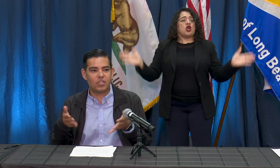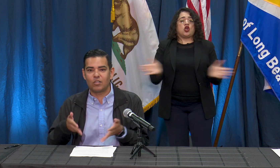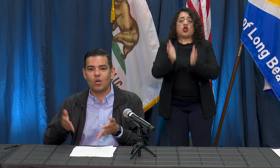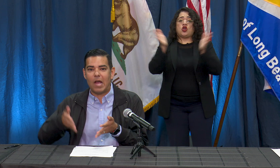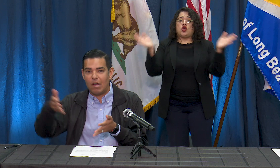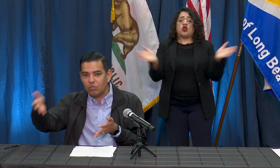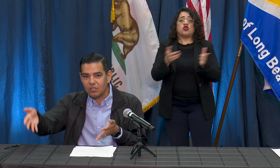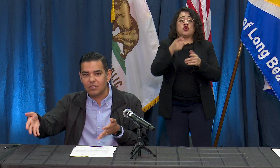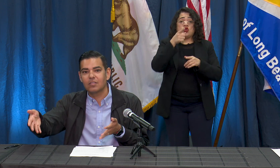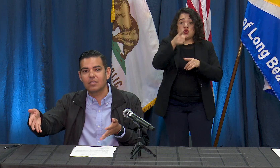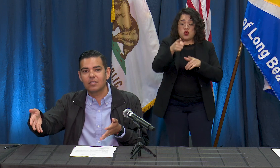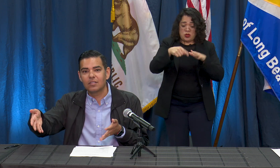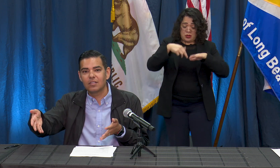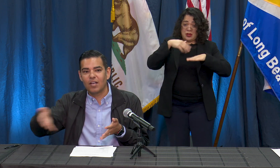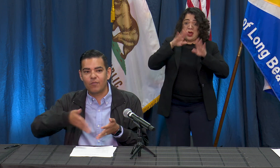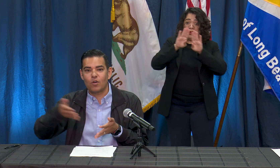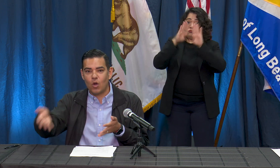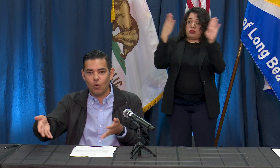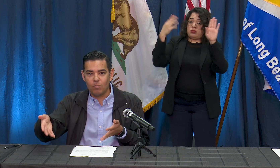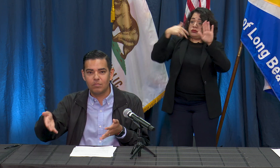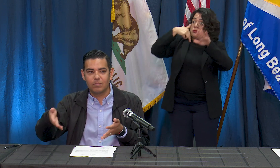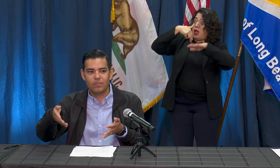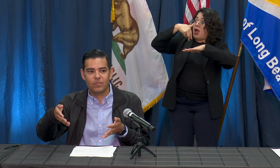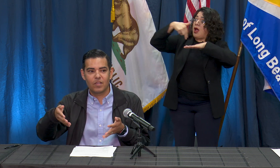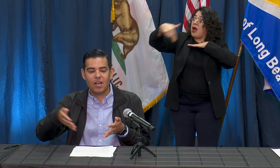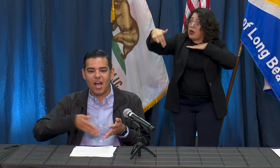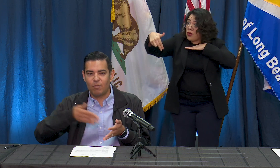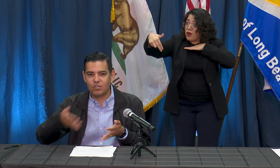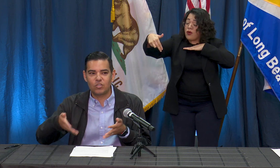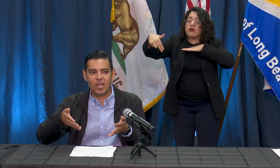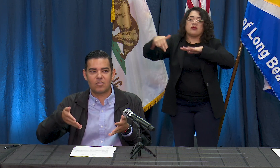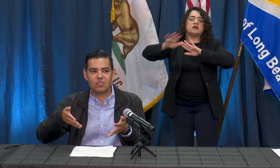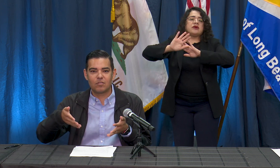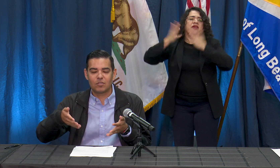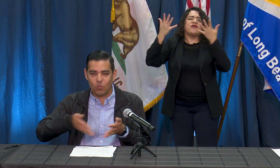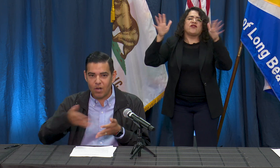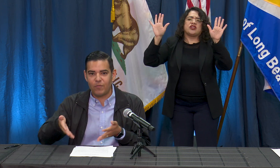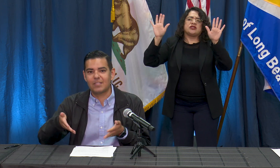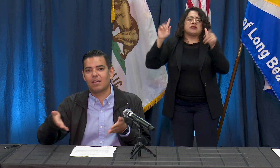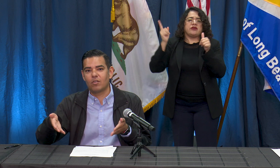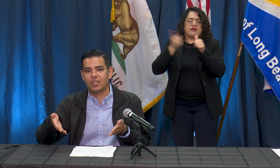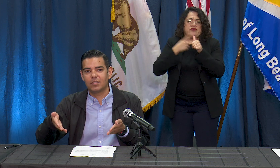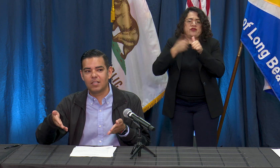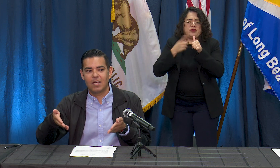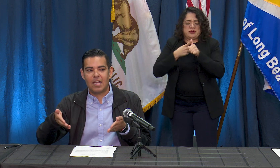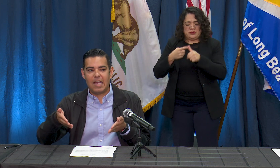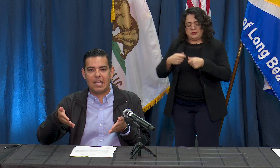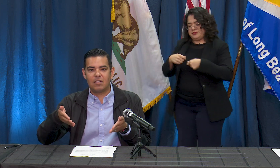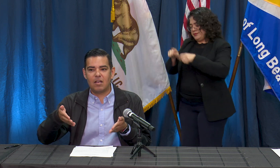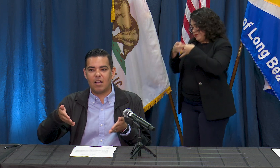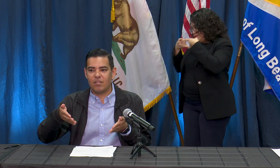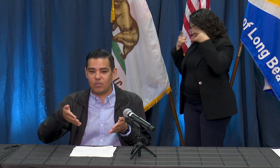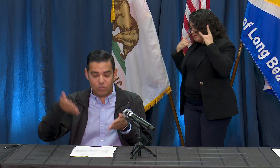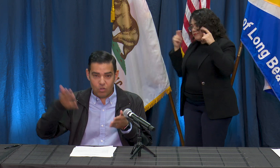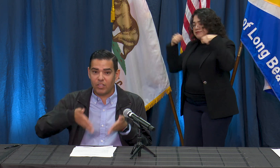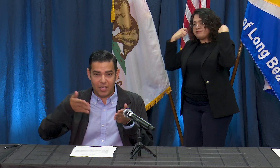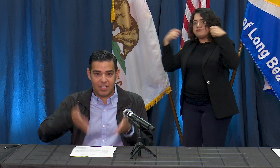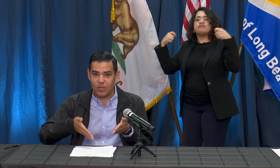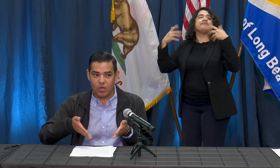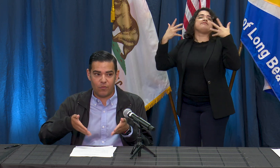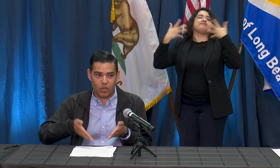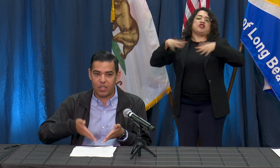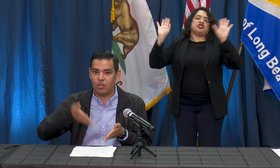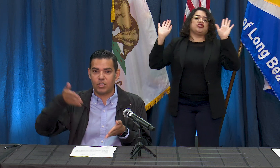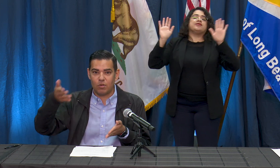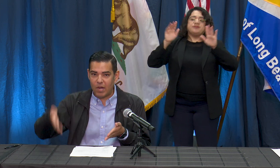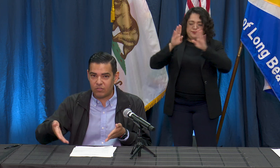are going to go out of your home, I would suggest to wear a face covering. And you're certainly going to